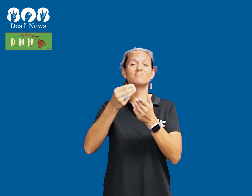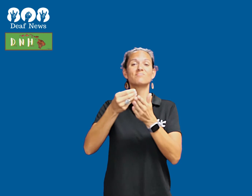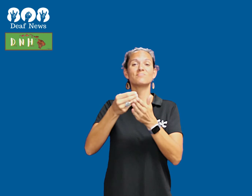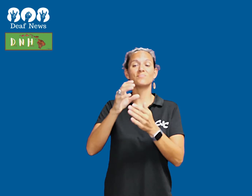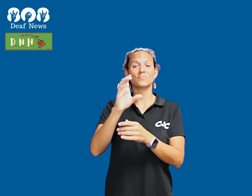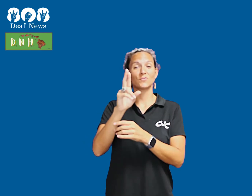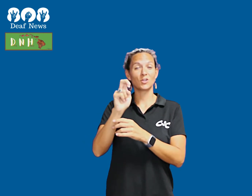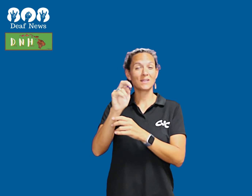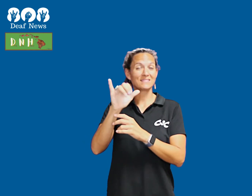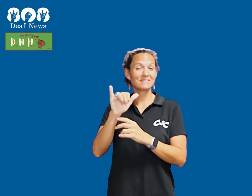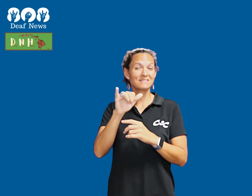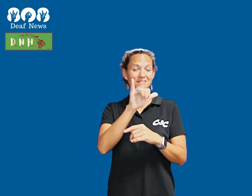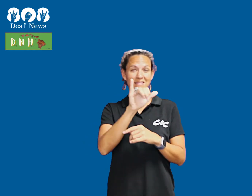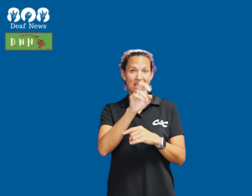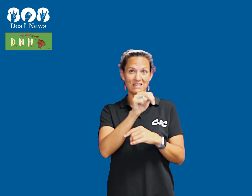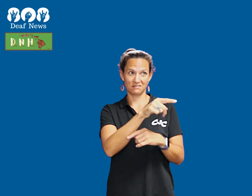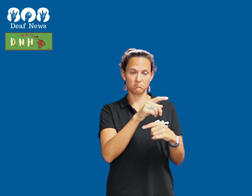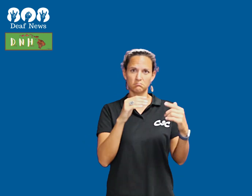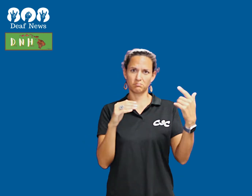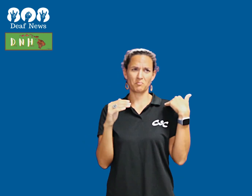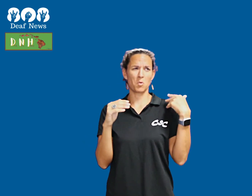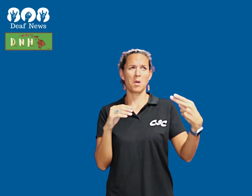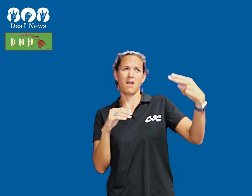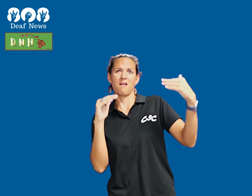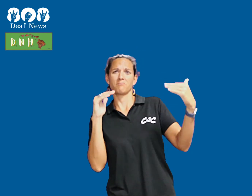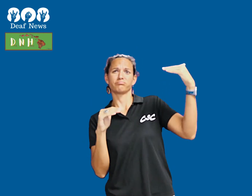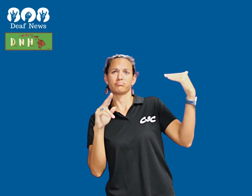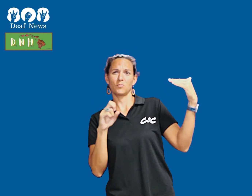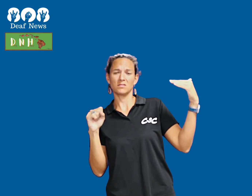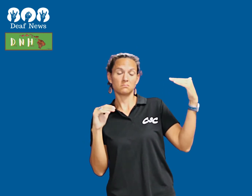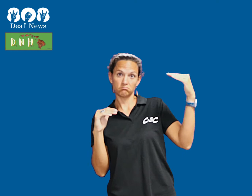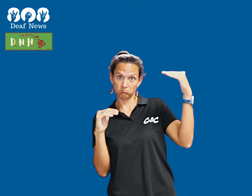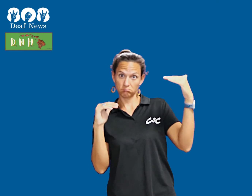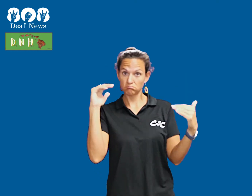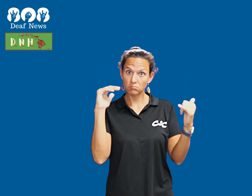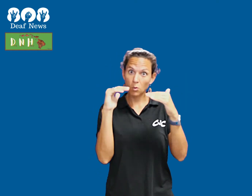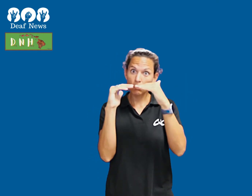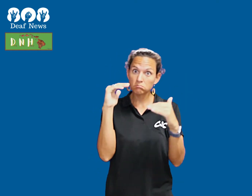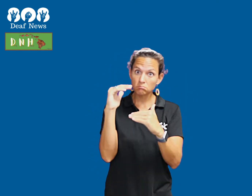suffer. Their currency, yen, dropped lower than the US